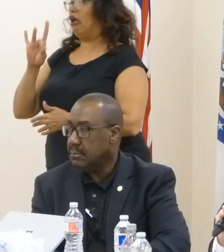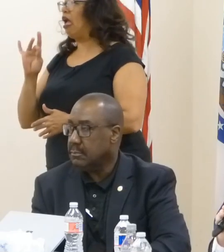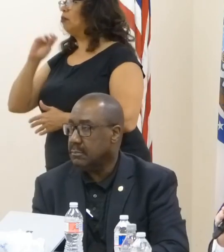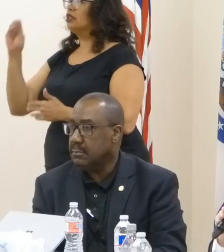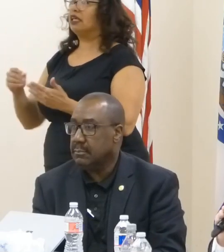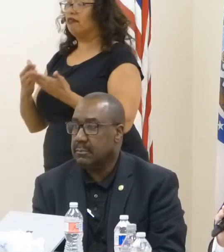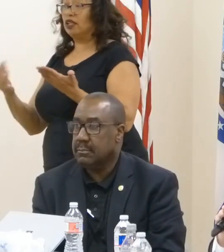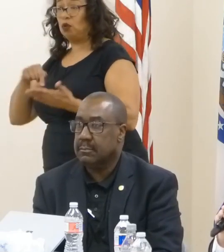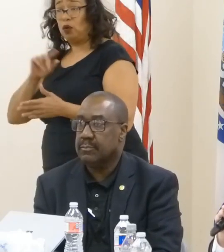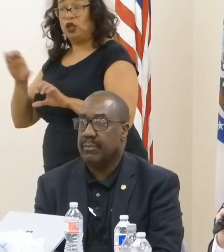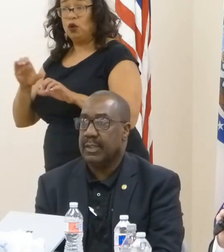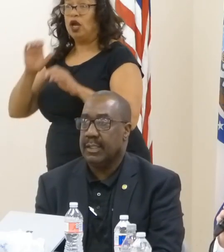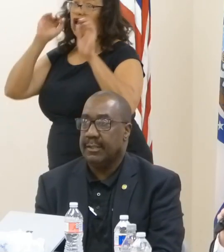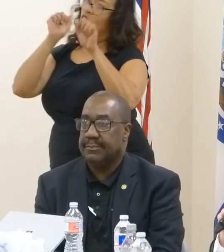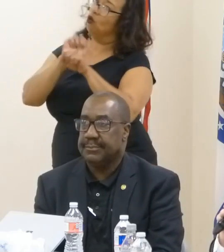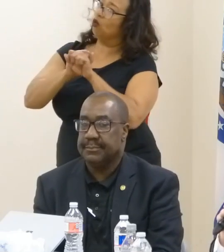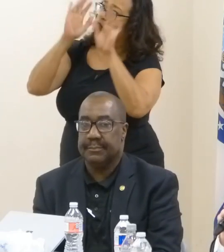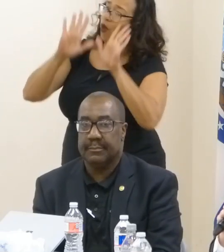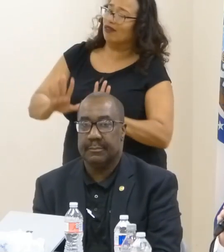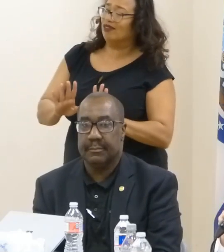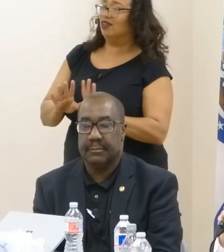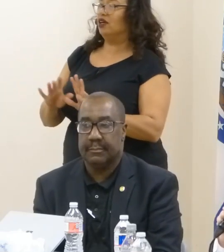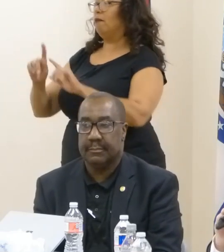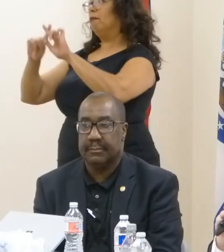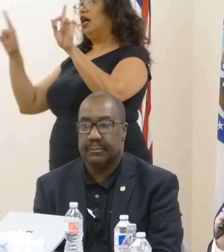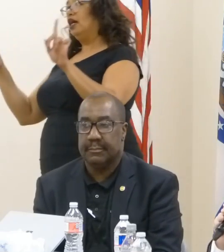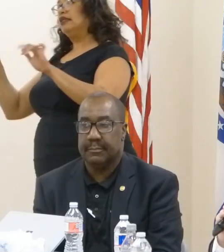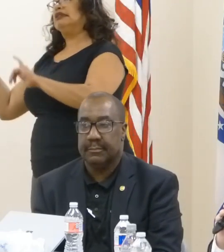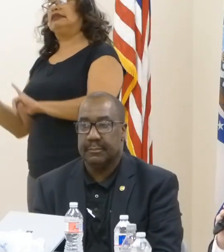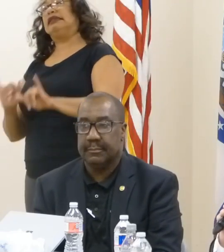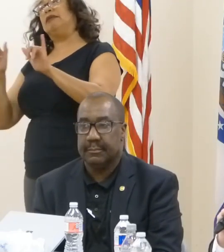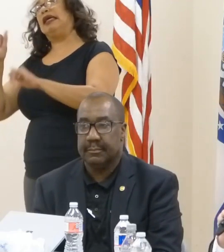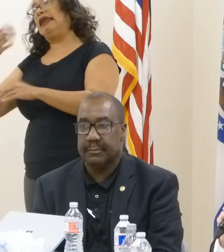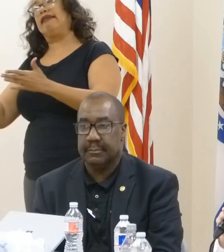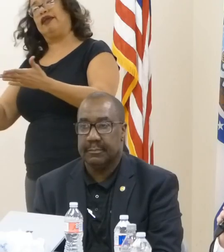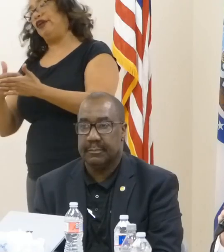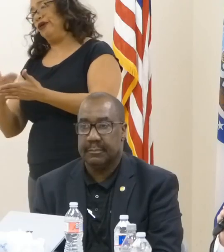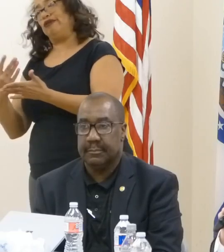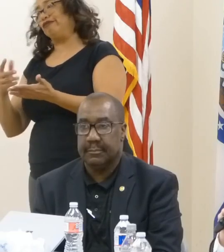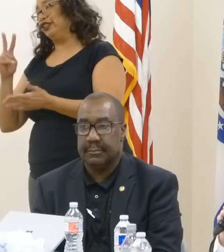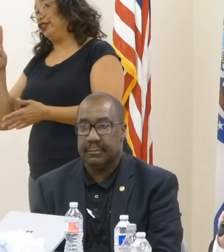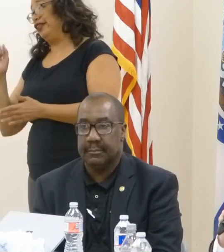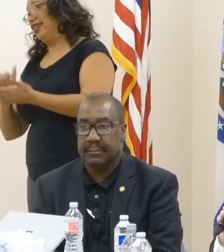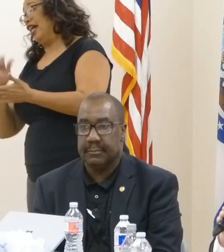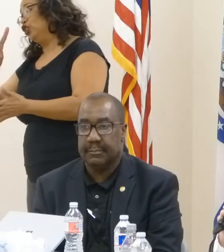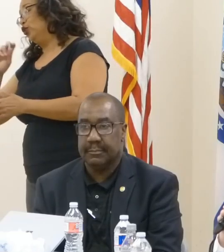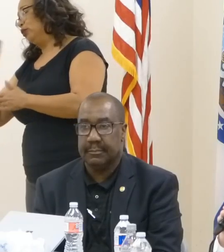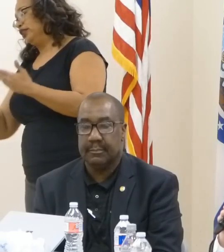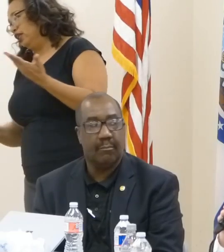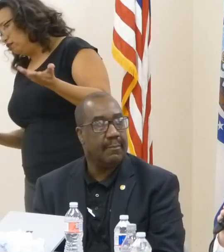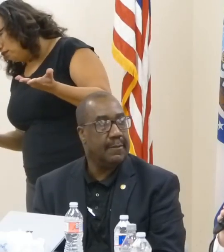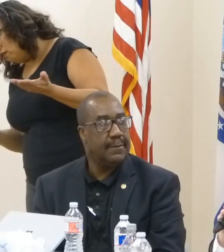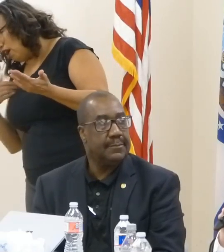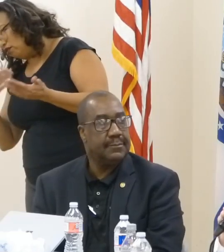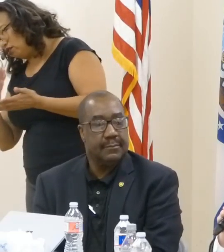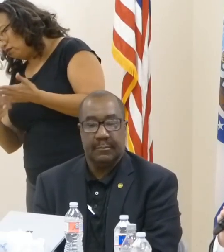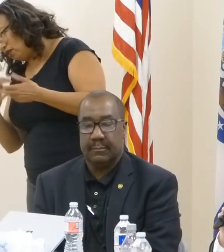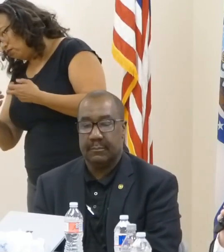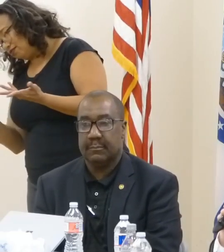that we do, it's working great. Like any new IT system, or 2% of the things we do, it's caused some minor